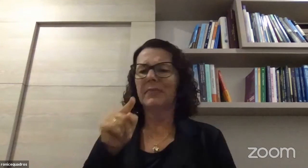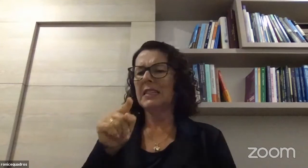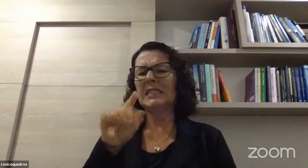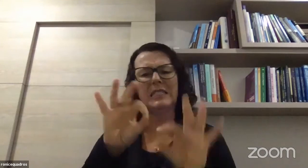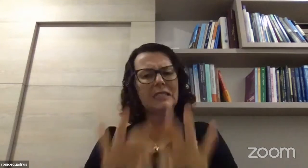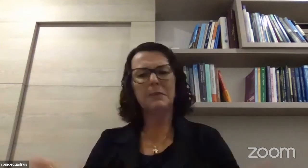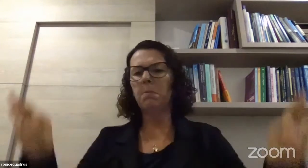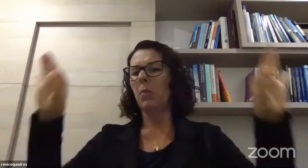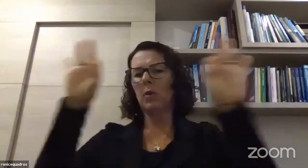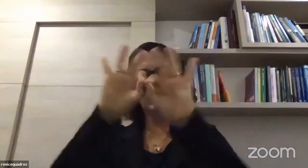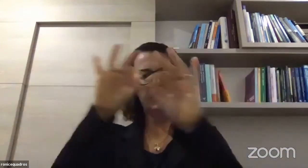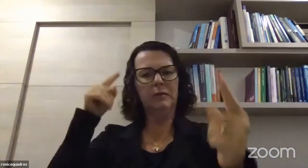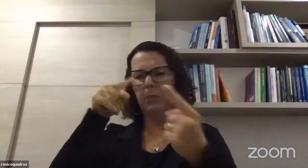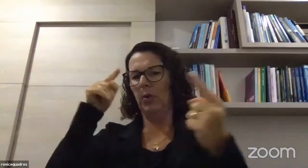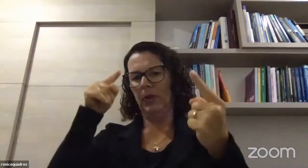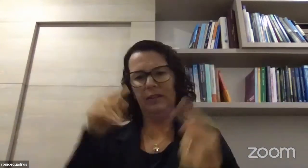other